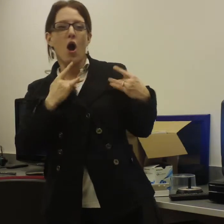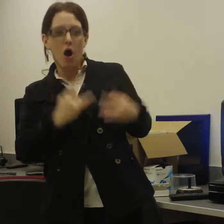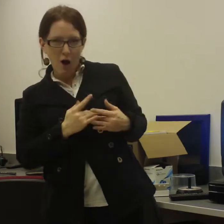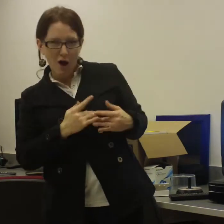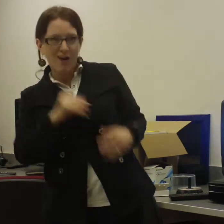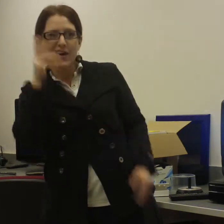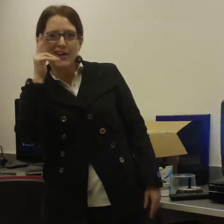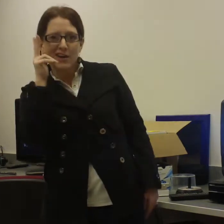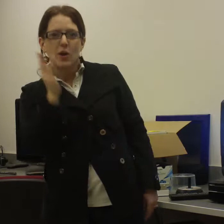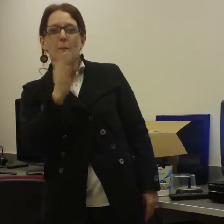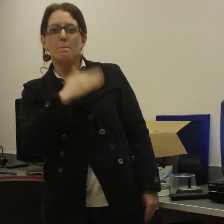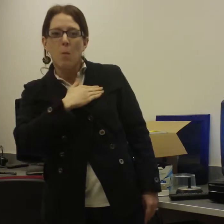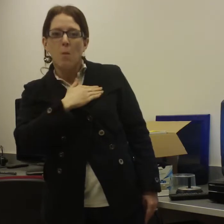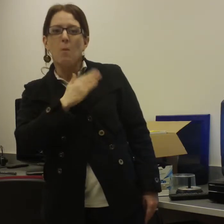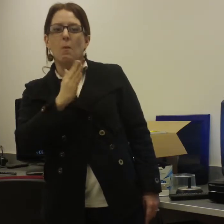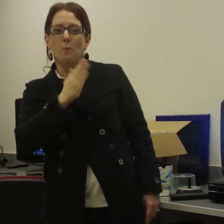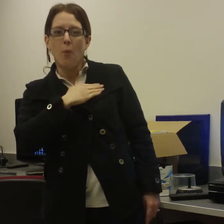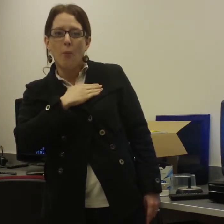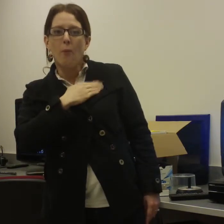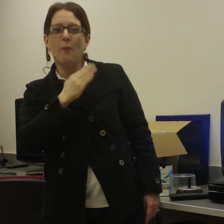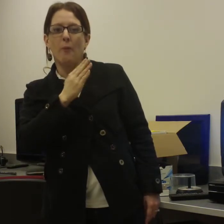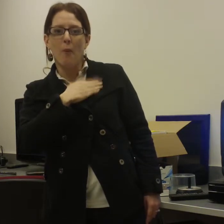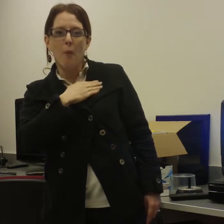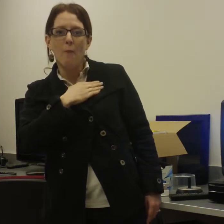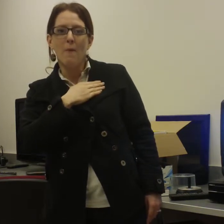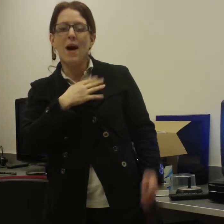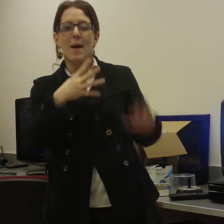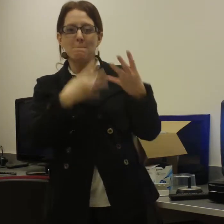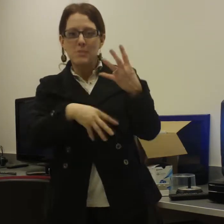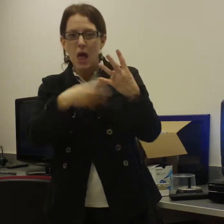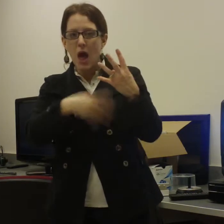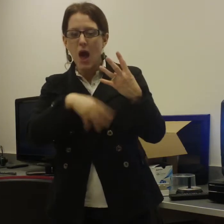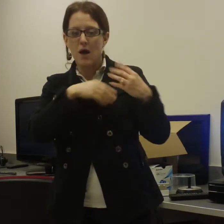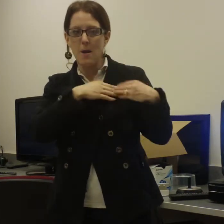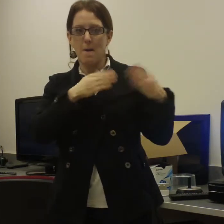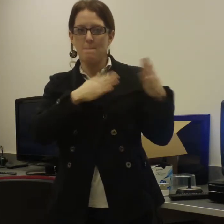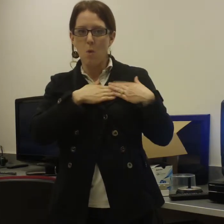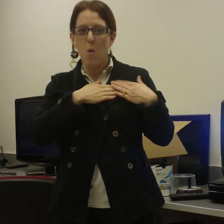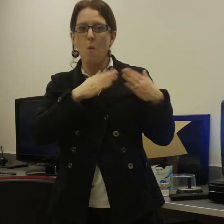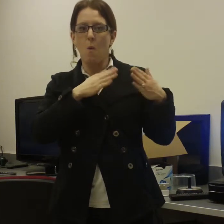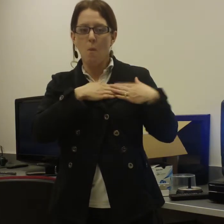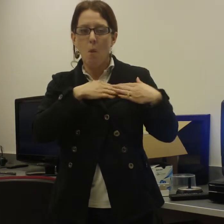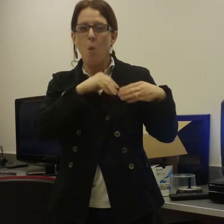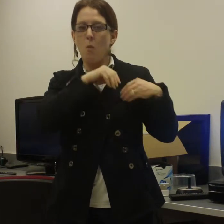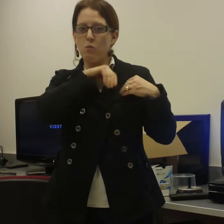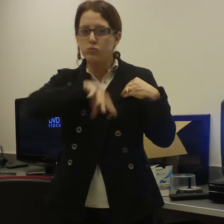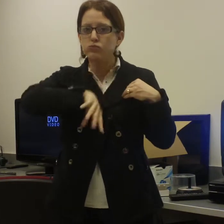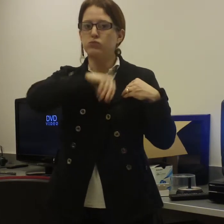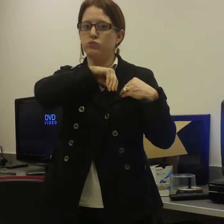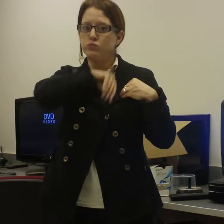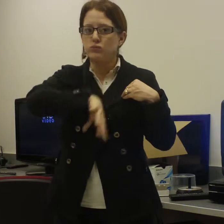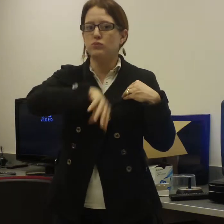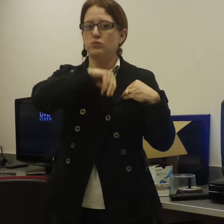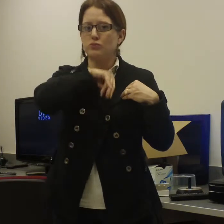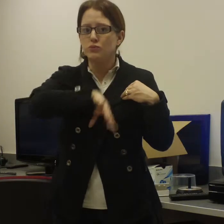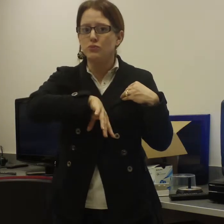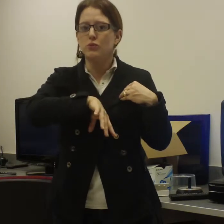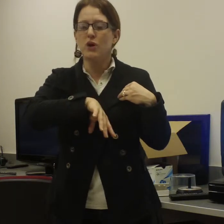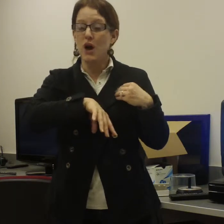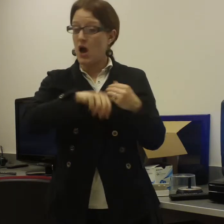heart pumping away, pumping the blood. And it's not the baby's heart. Okay? It would be the mother's heart. Now you're also hearing some other sounds. You're also hearing